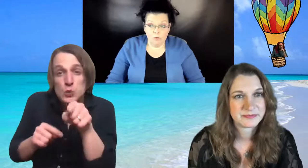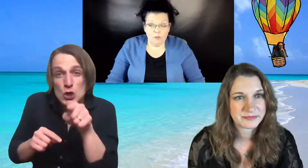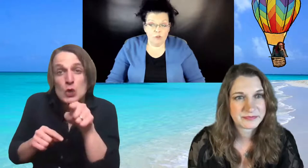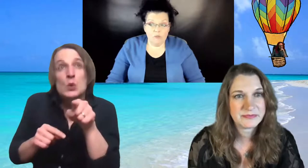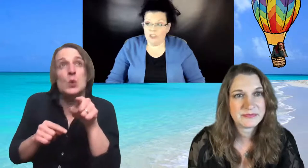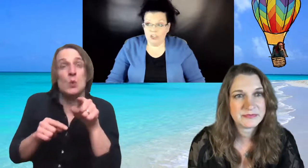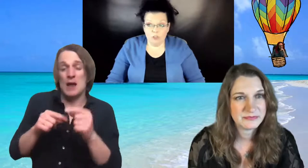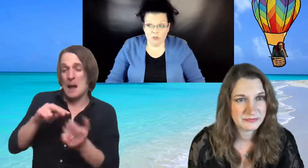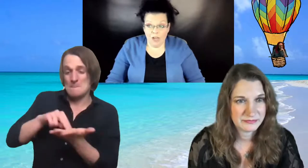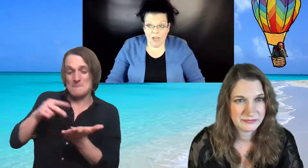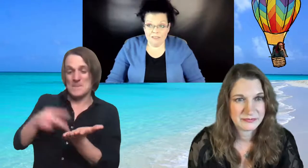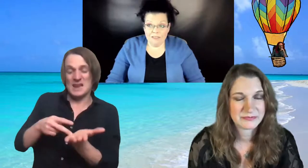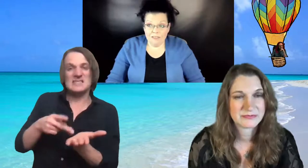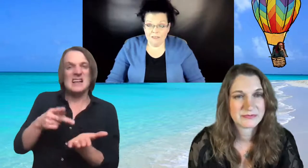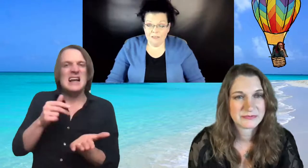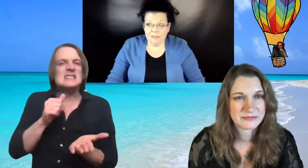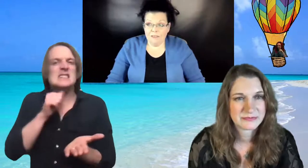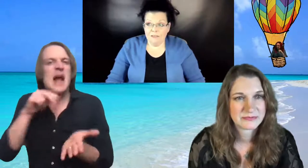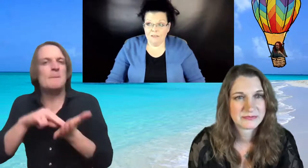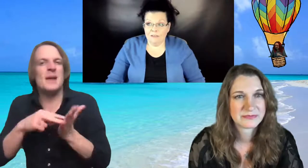you, whether you reject it or not.